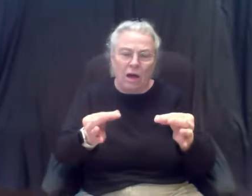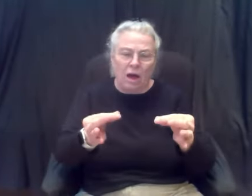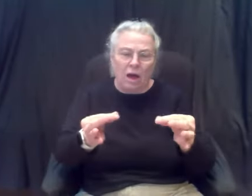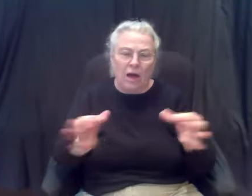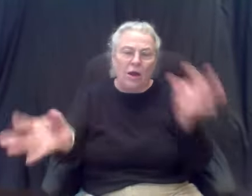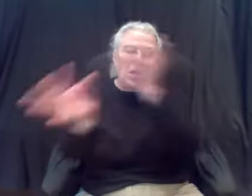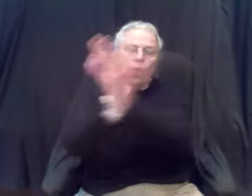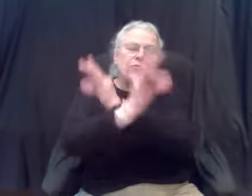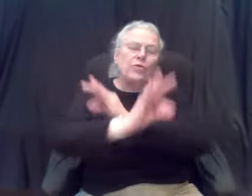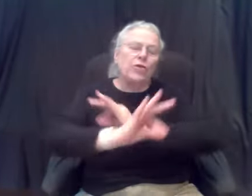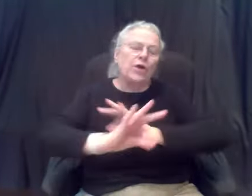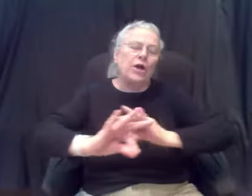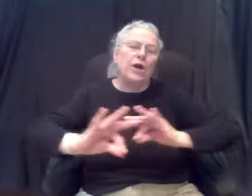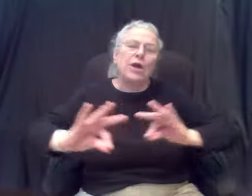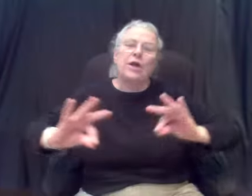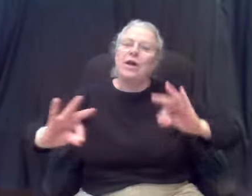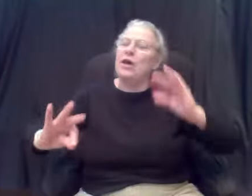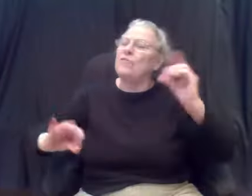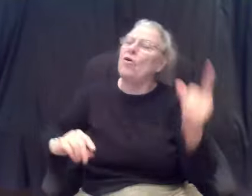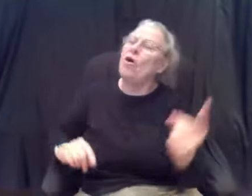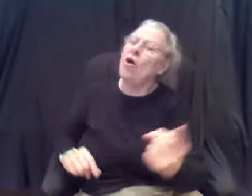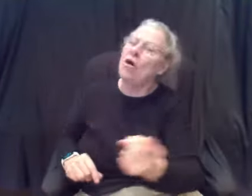justified freely